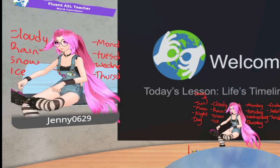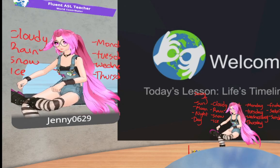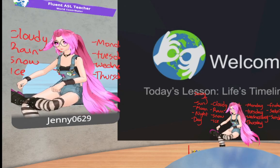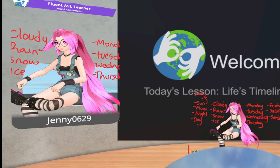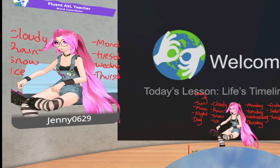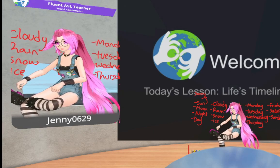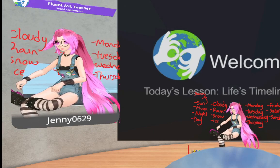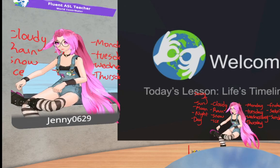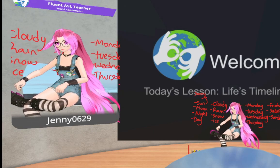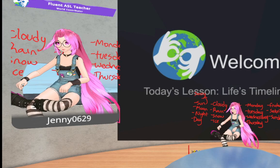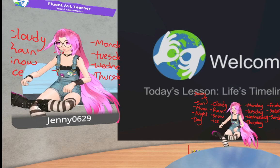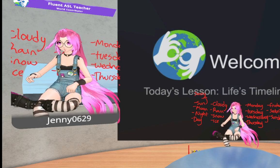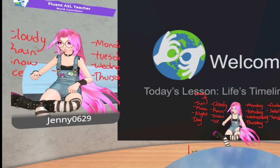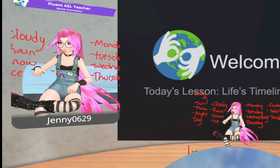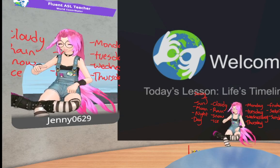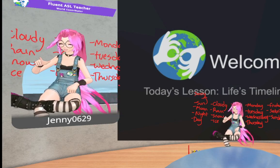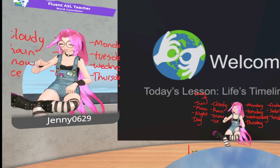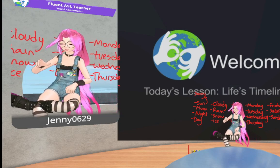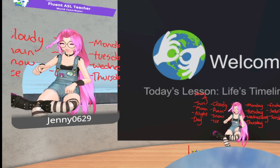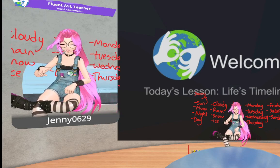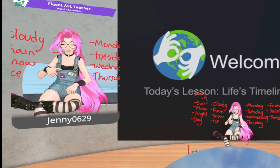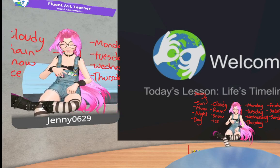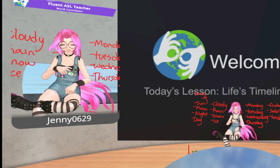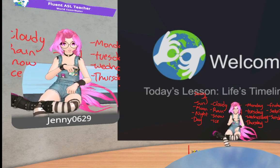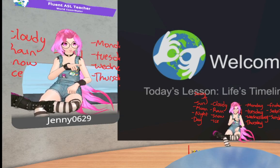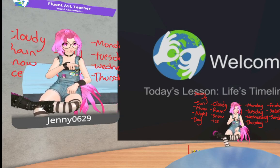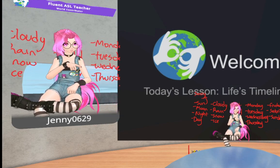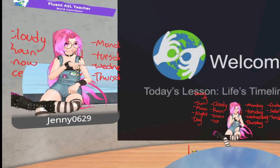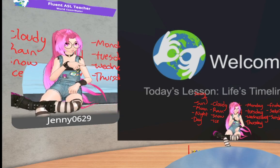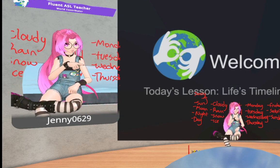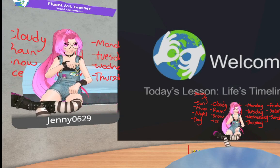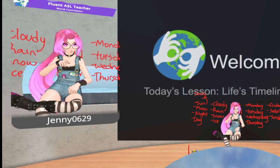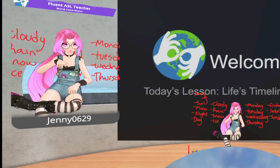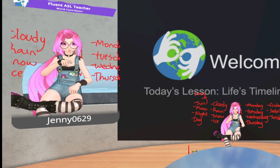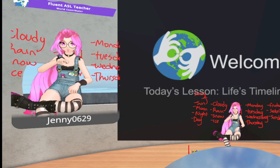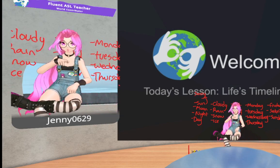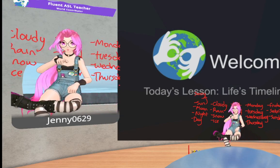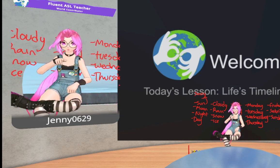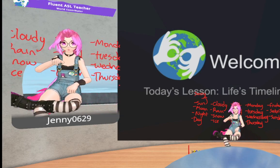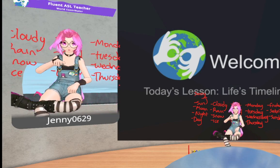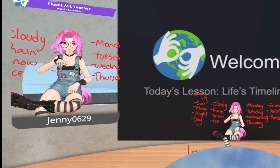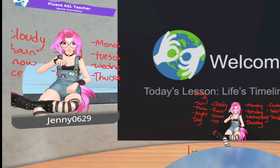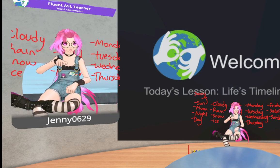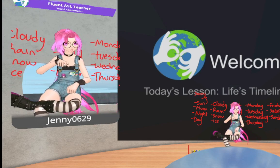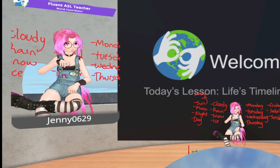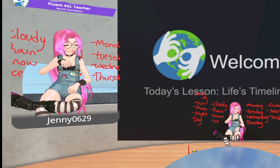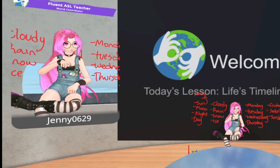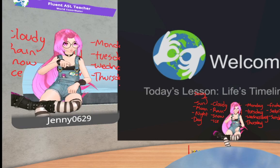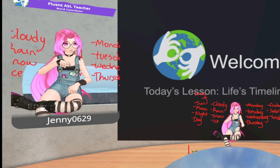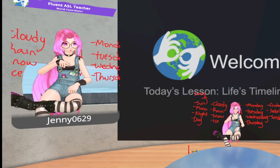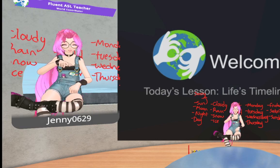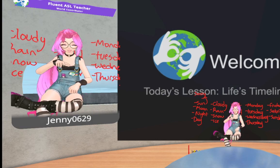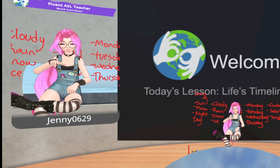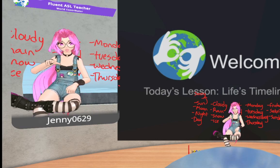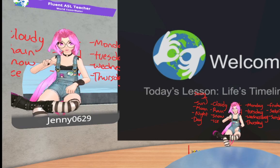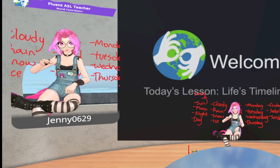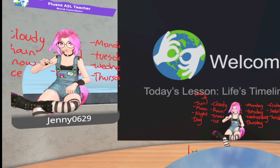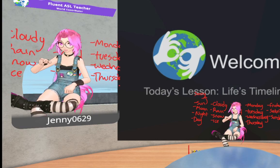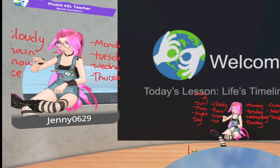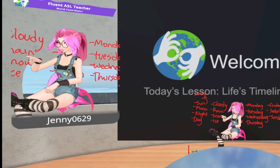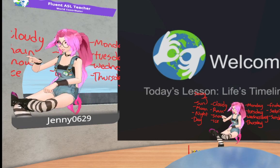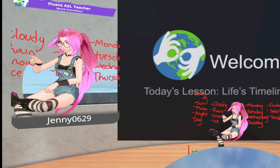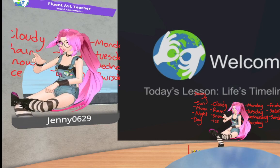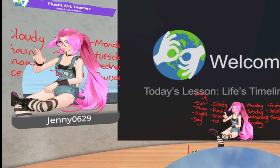fingers to use? Ooh, yes. Who knows their numbers? Show me. Show me on your... Yes, yes. Good job.